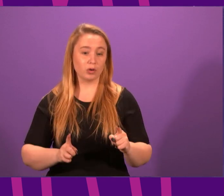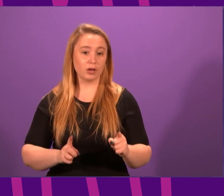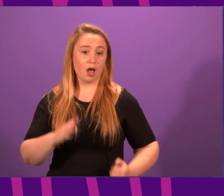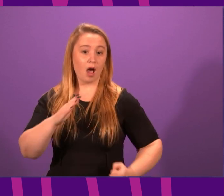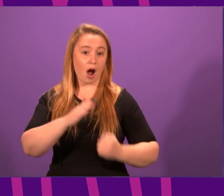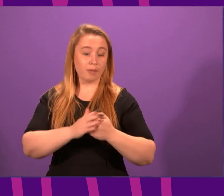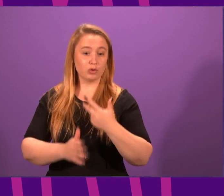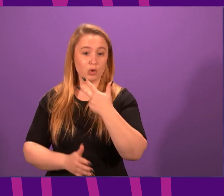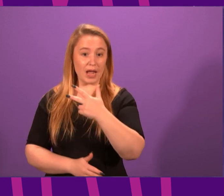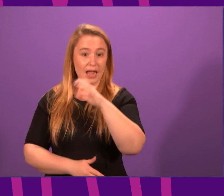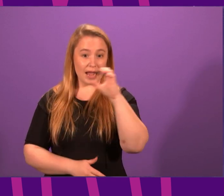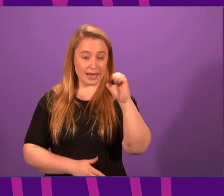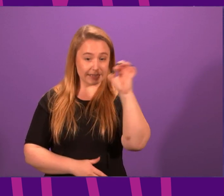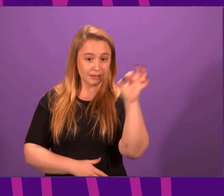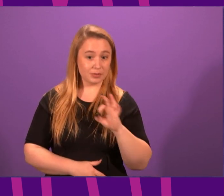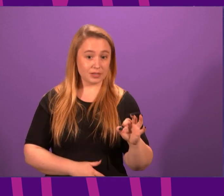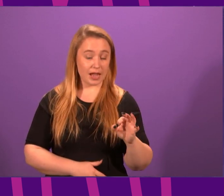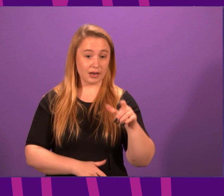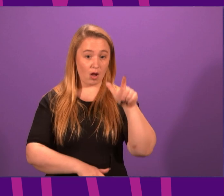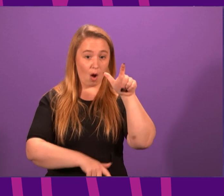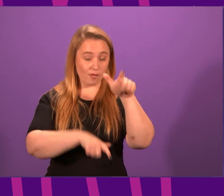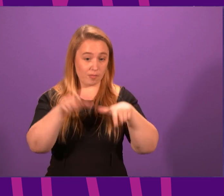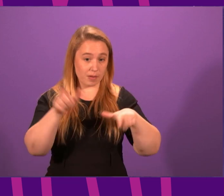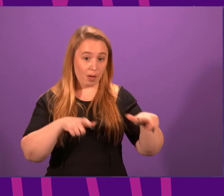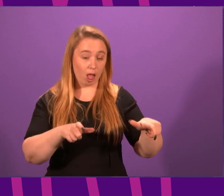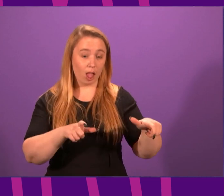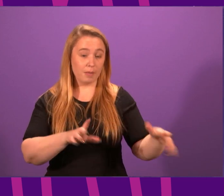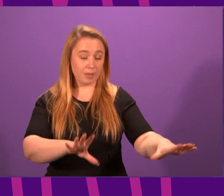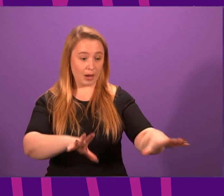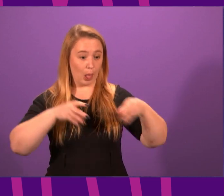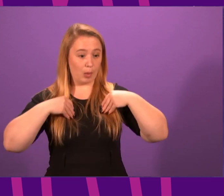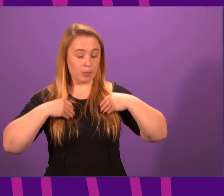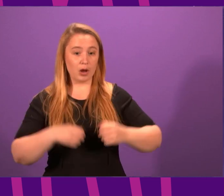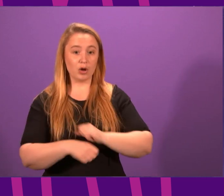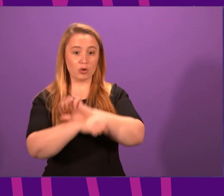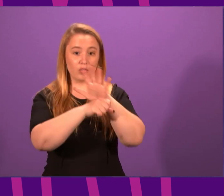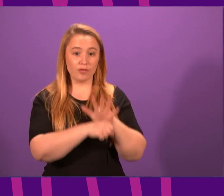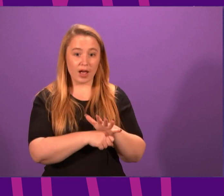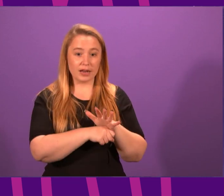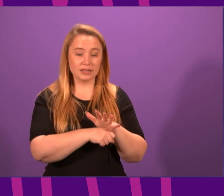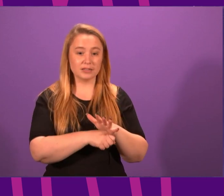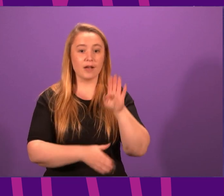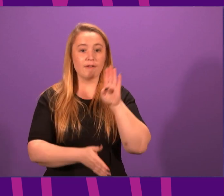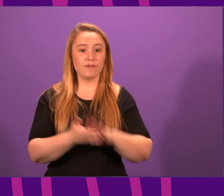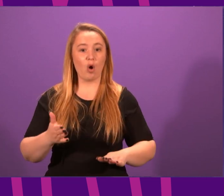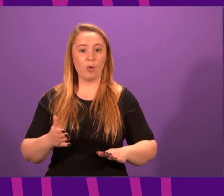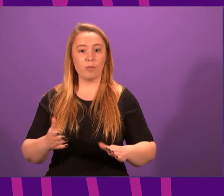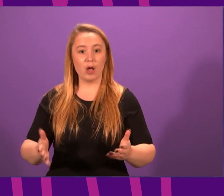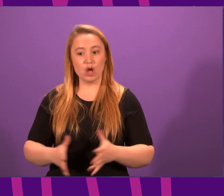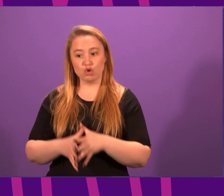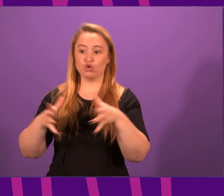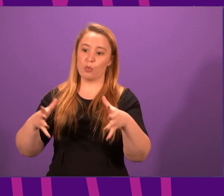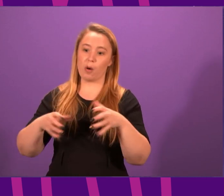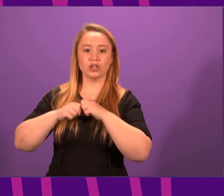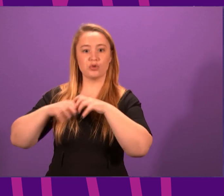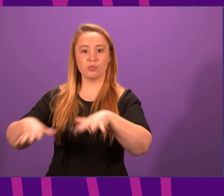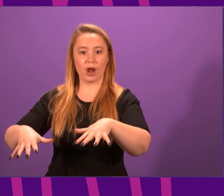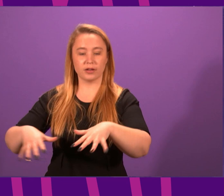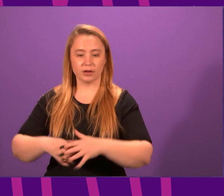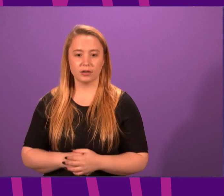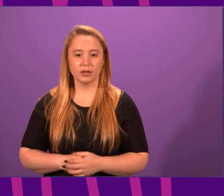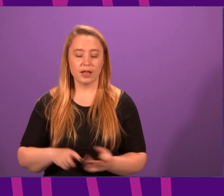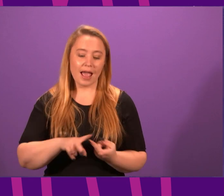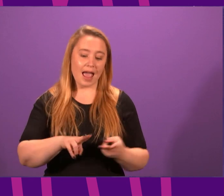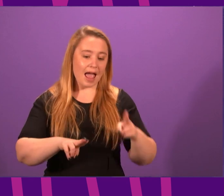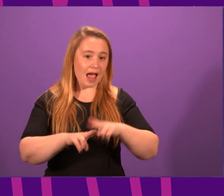people infected by a small number, relatively speaking, of super spreaders. And if we can identify more